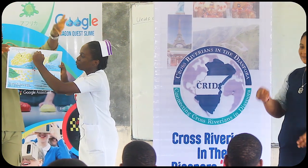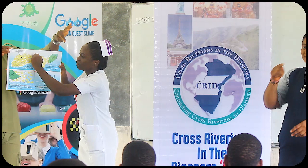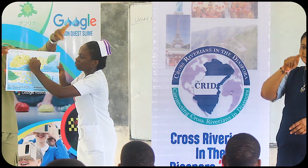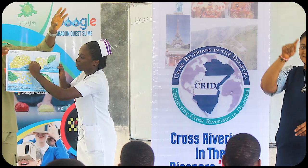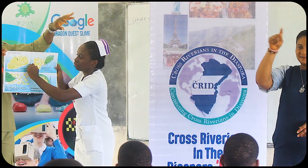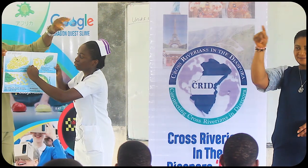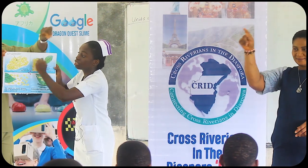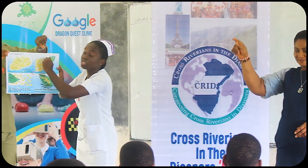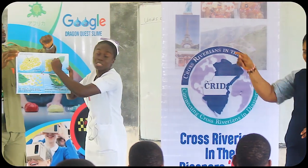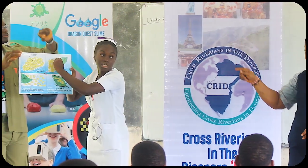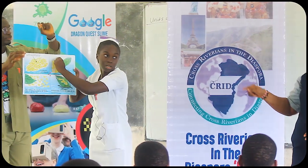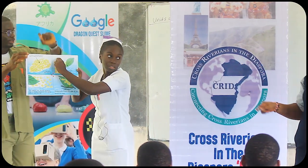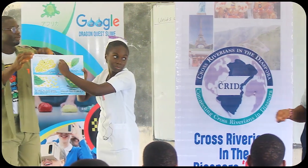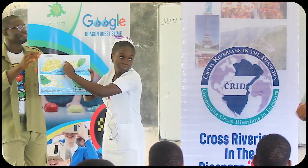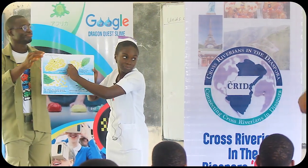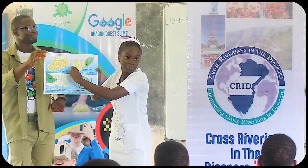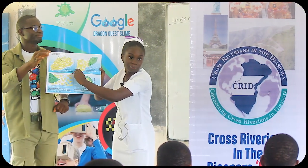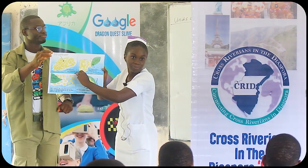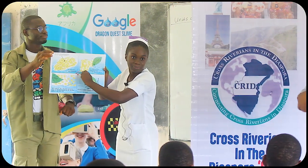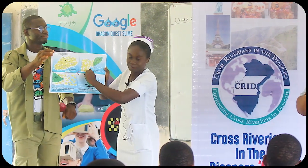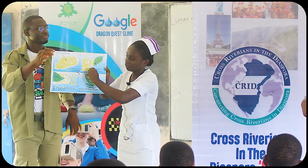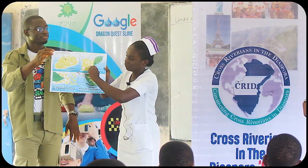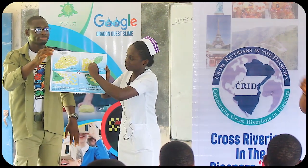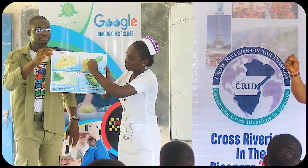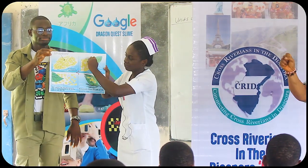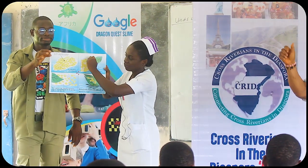is the membrane. A sac. This is a sac. Yeah.